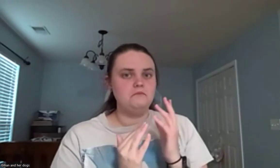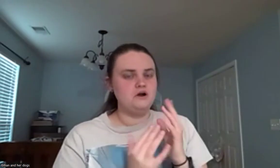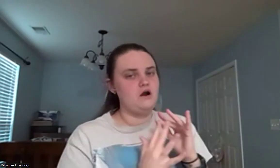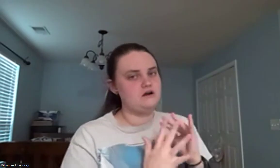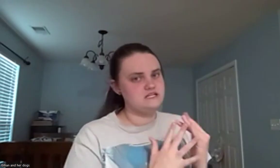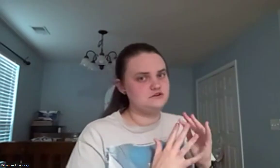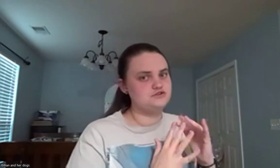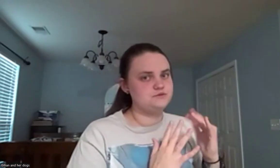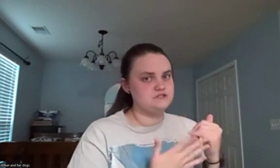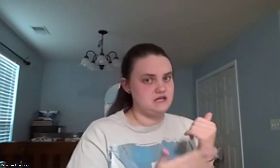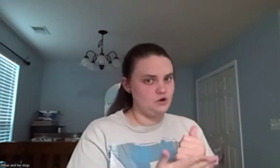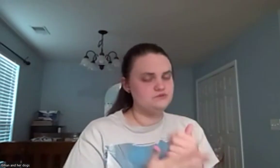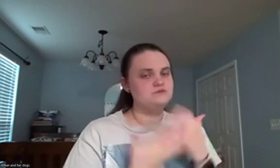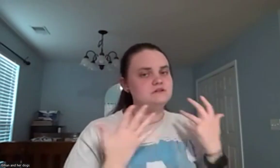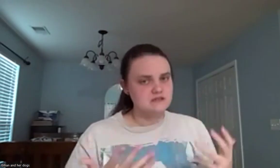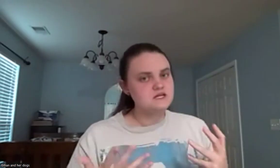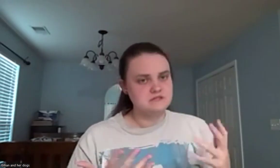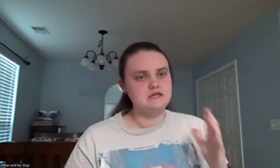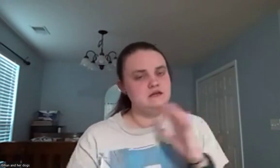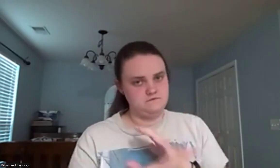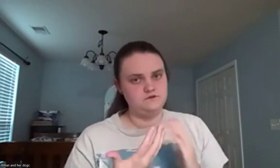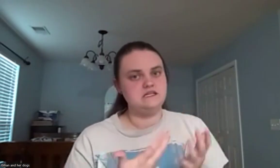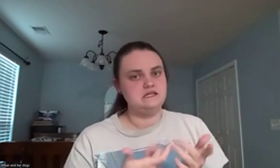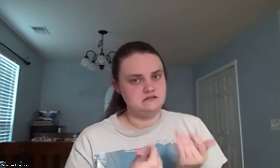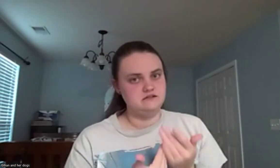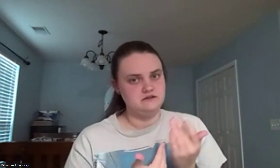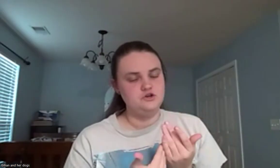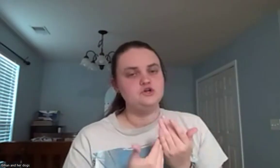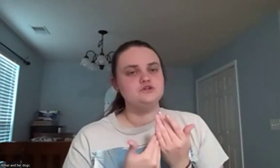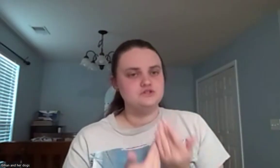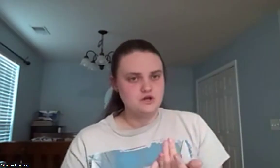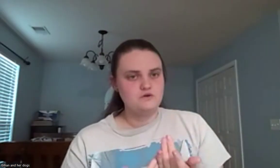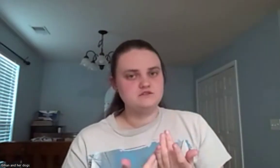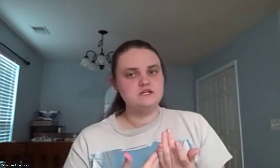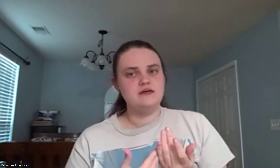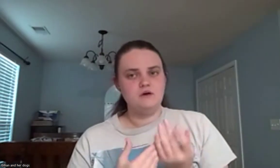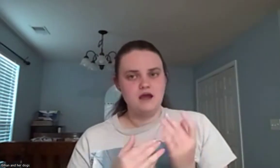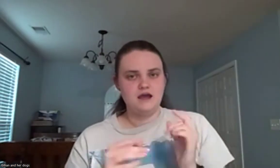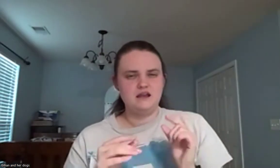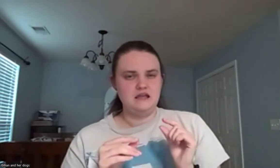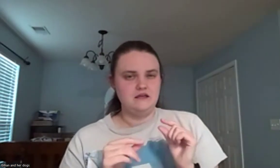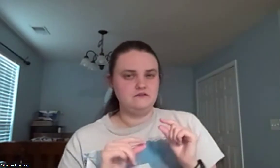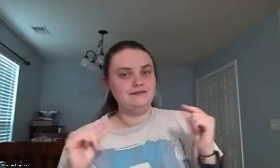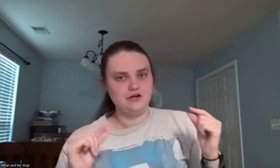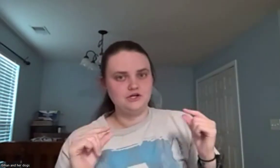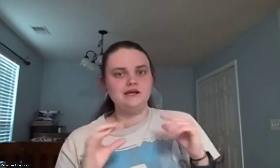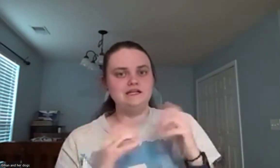but context codes are supposed to help you. Sometimes that can get confusing easily. So that's when they will add the letter into